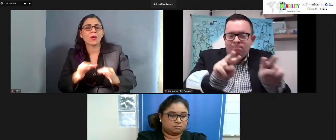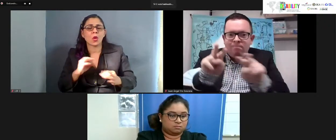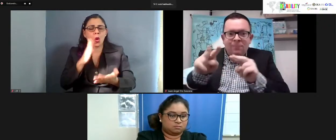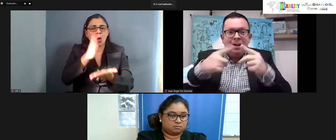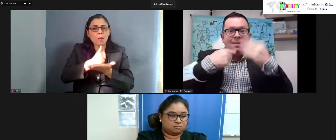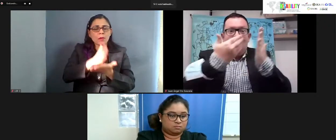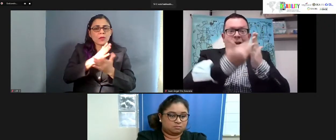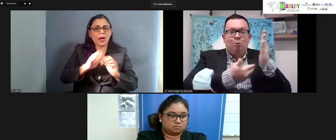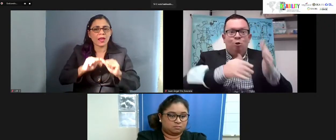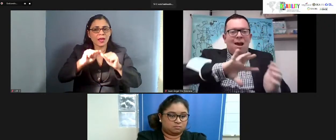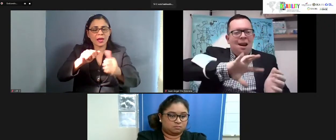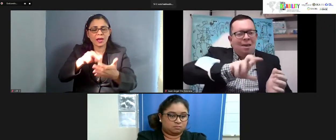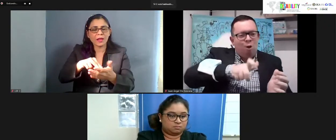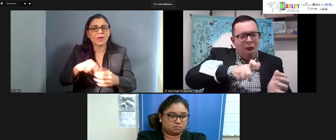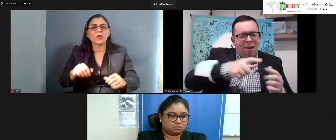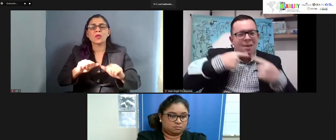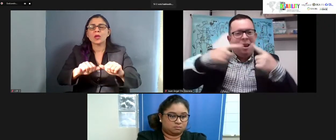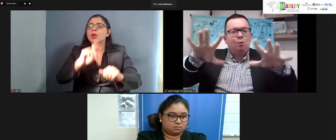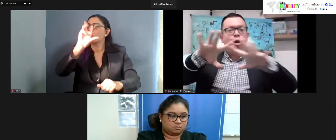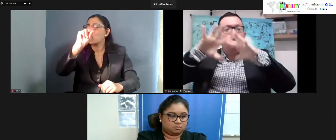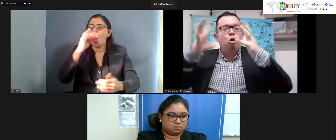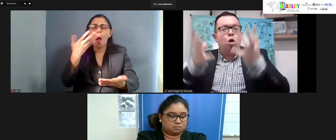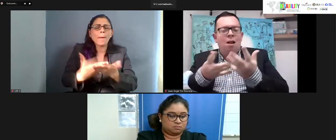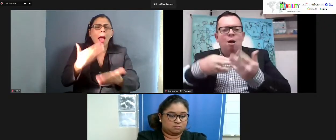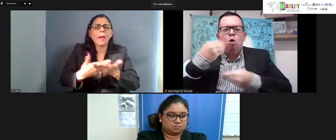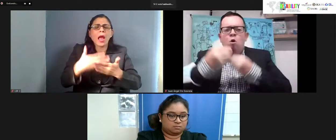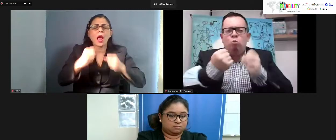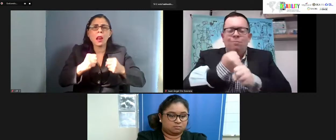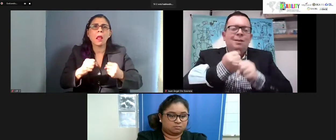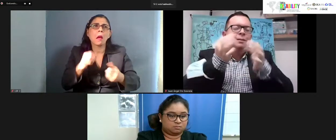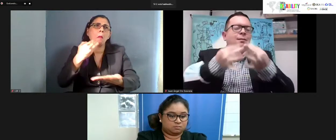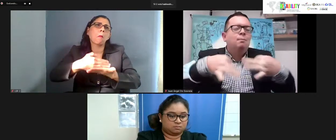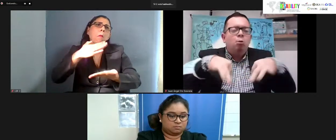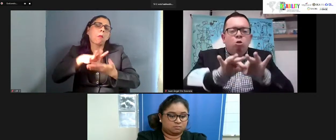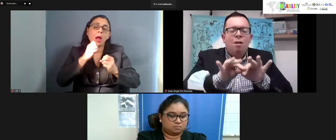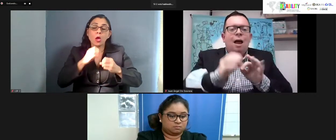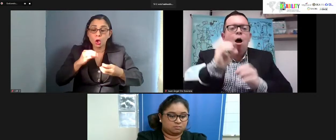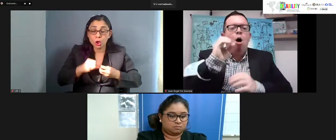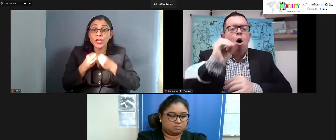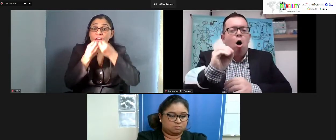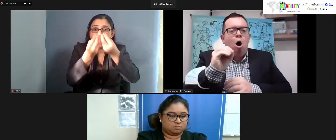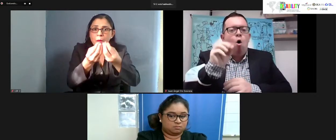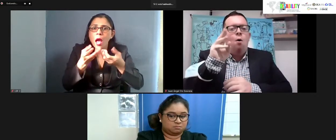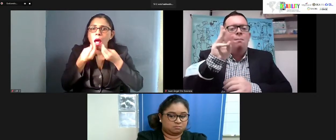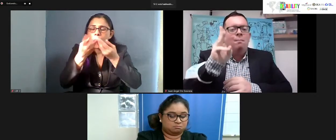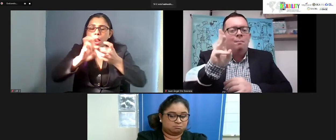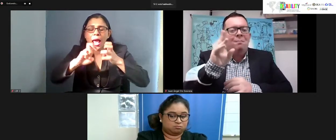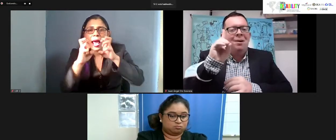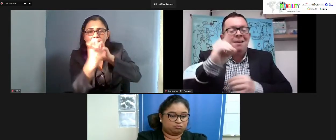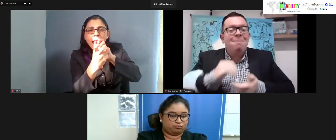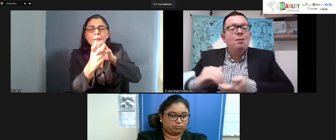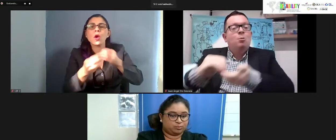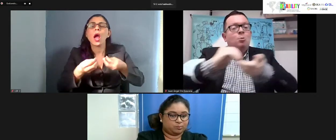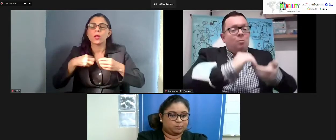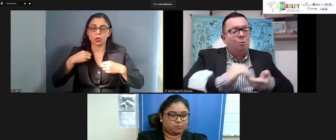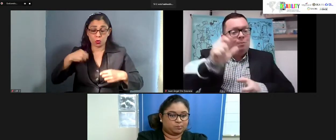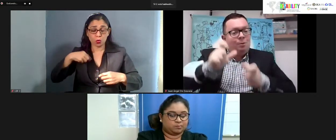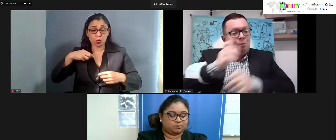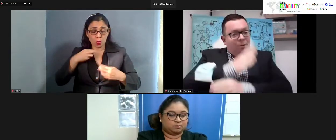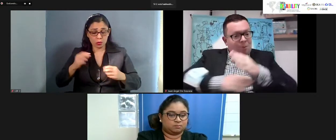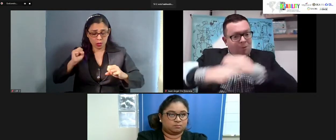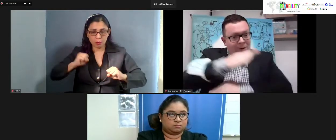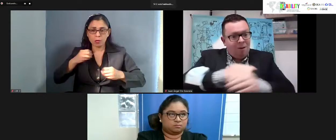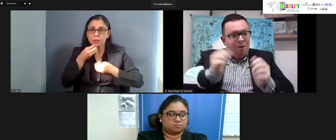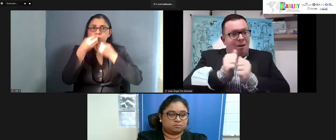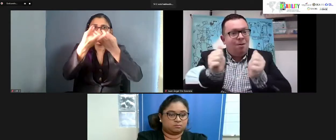about into practice and the commitments that we have reached for them not to just be words but to actually take them to the field